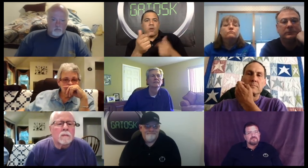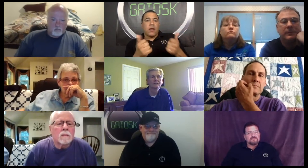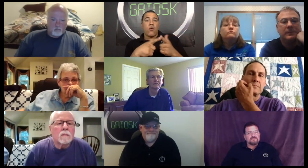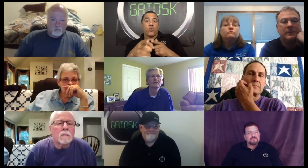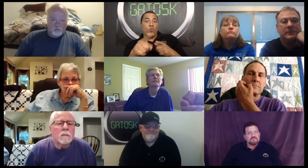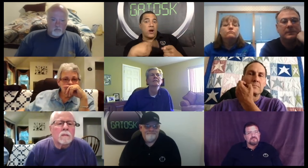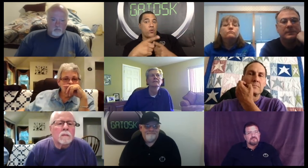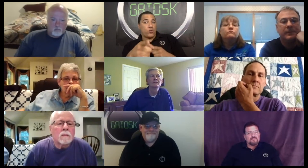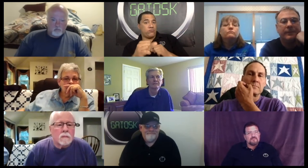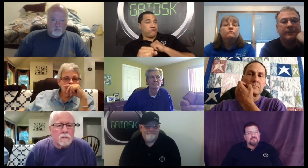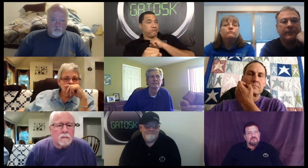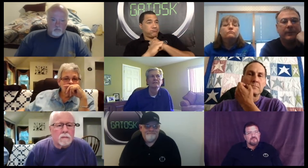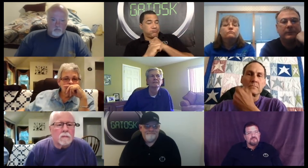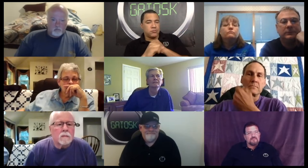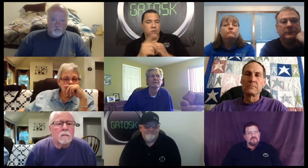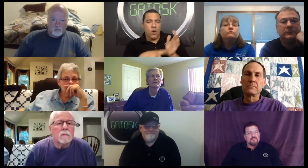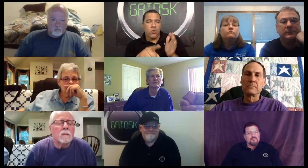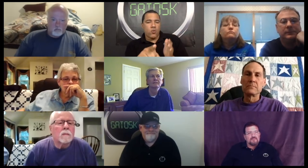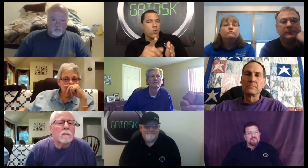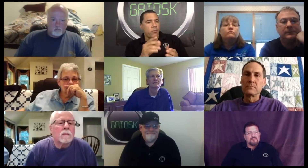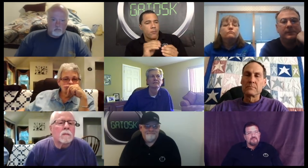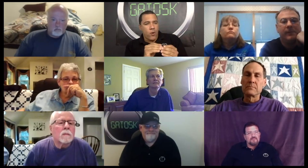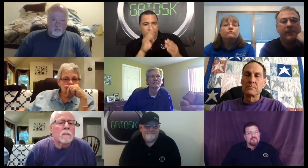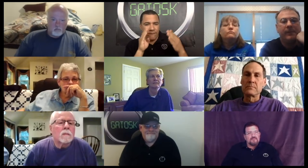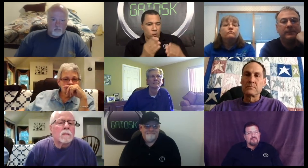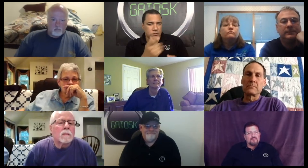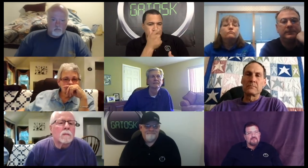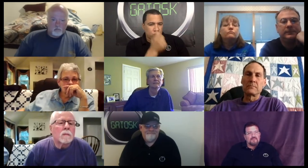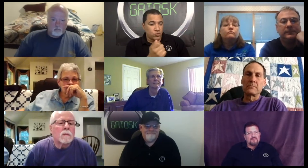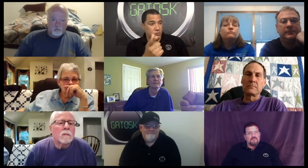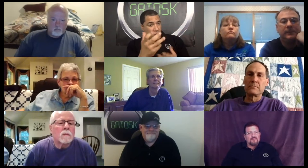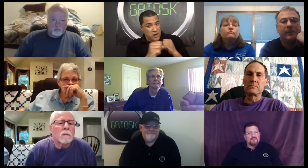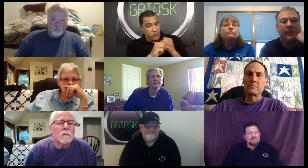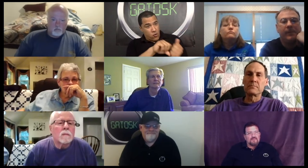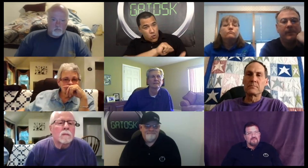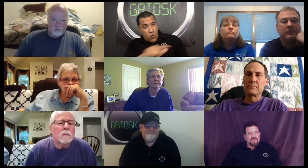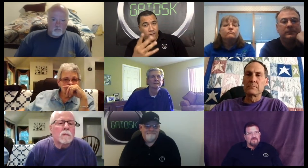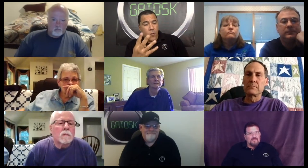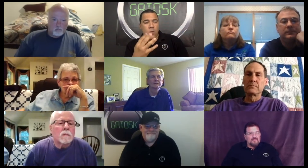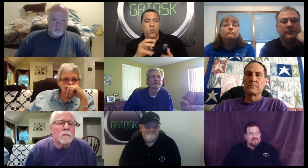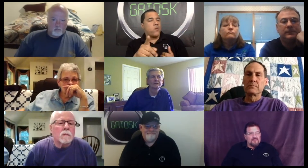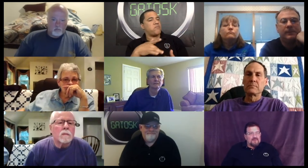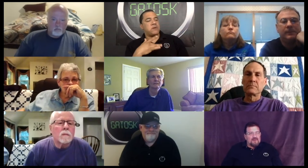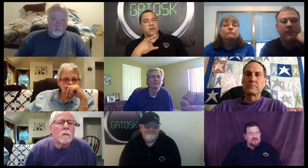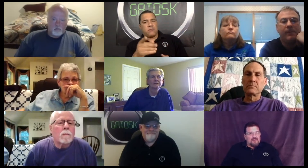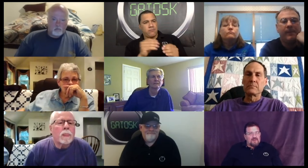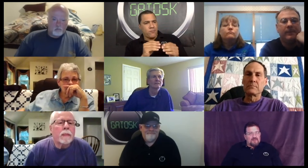Then now once you start advertising, based on what your more interests are, if you want to advertise